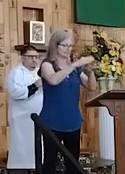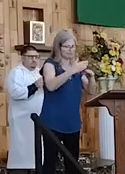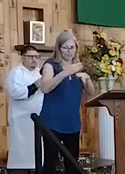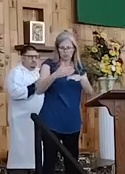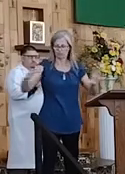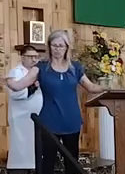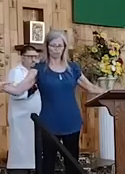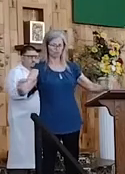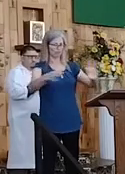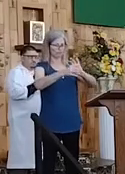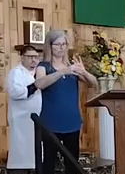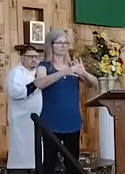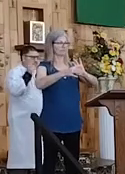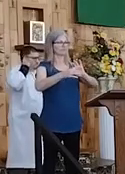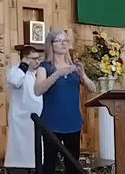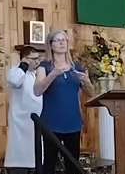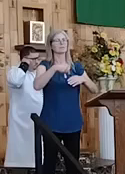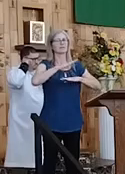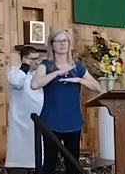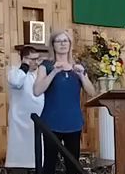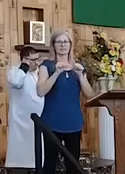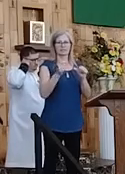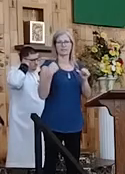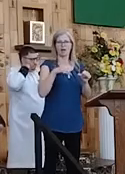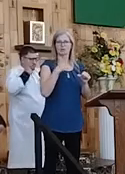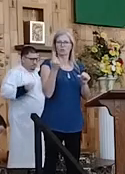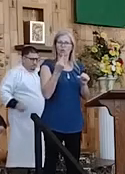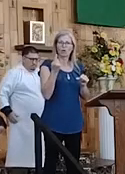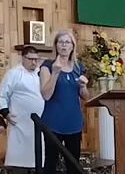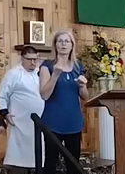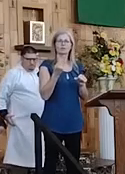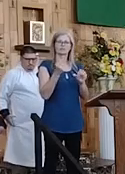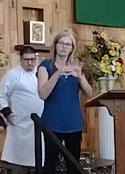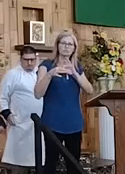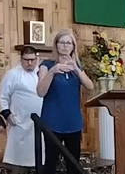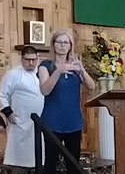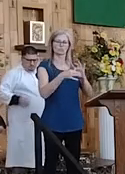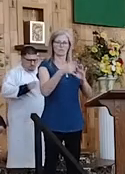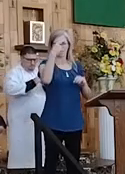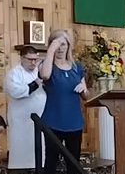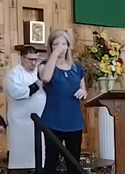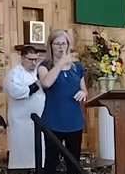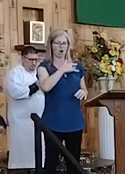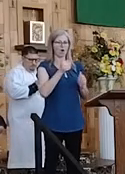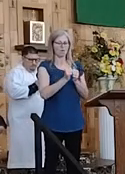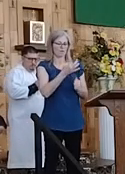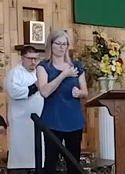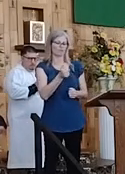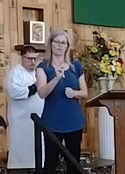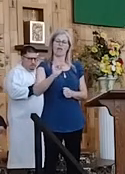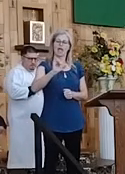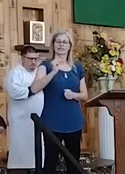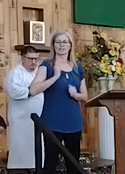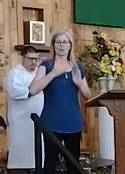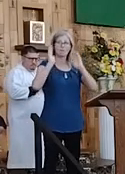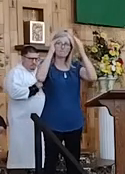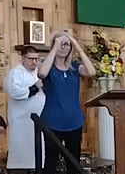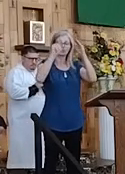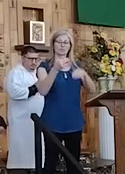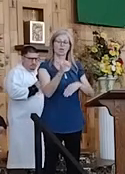Be pleased to keep us always in communion of mind and heart, together with Francis our Pope and Thomas